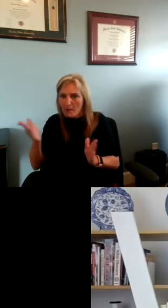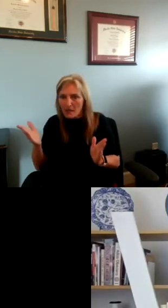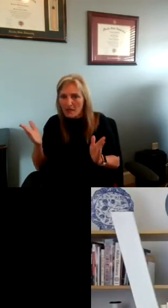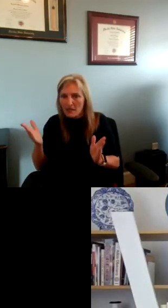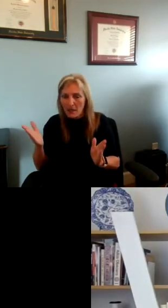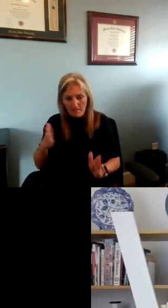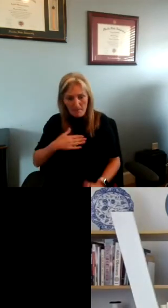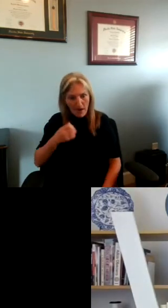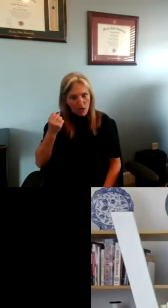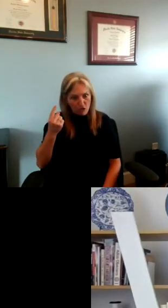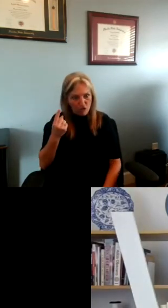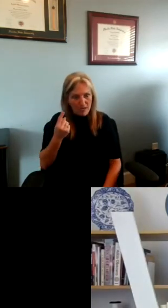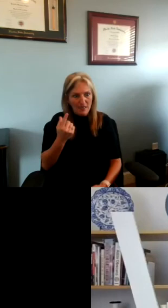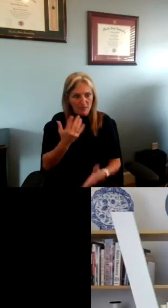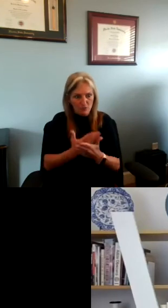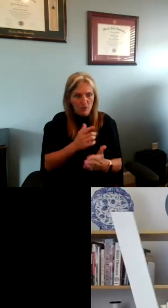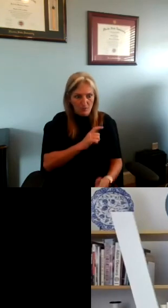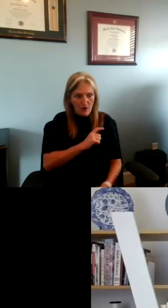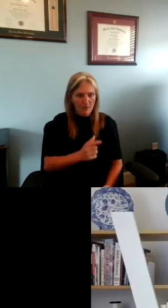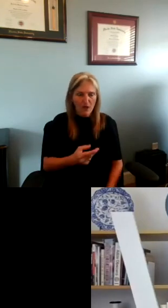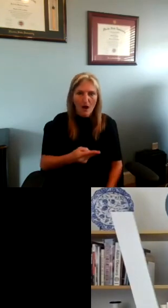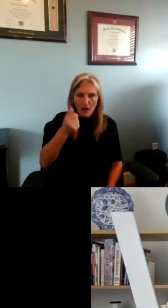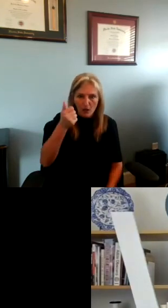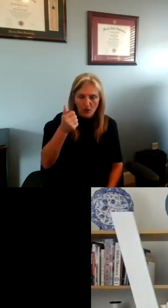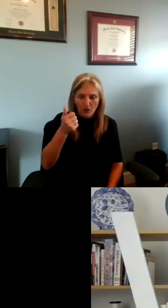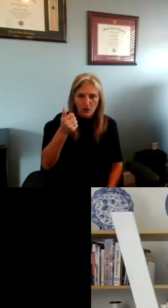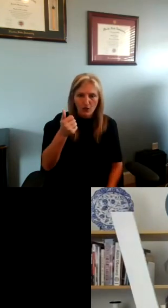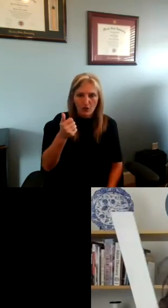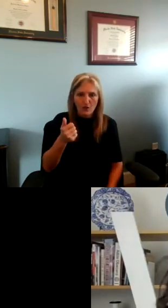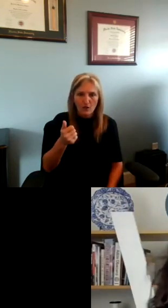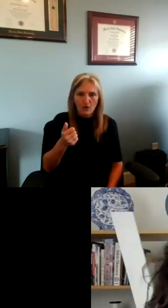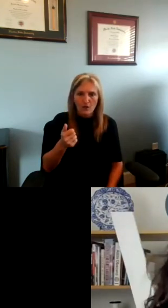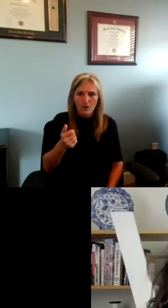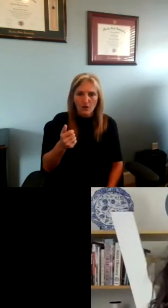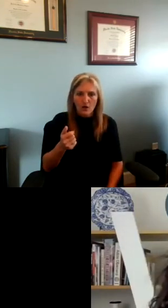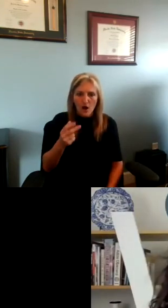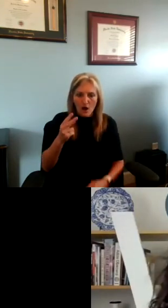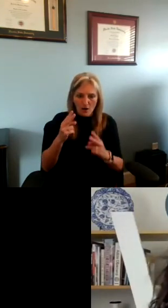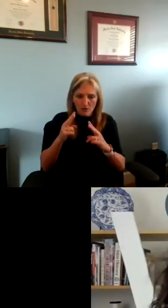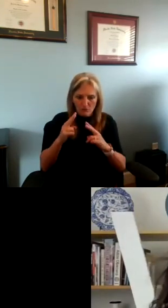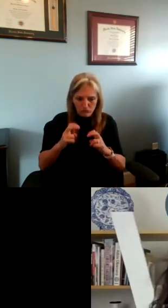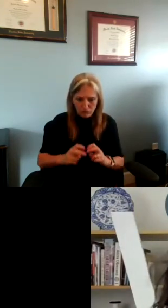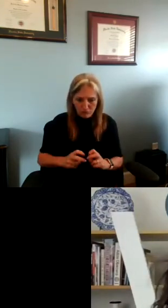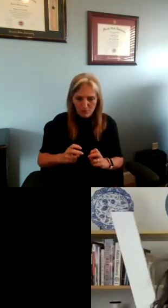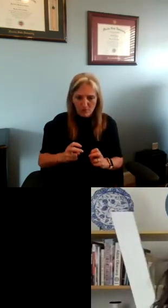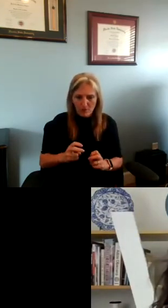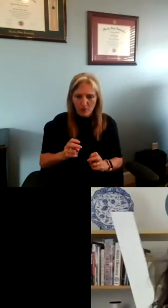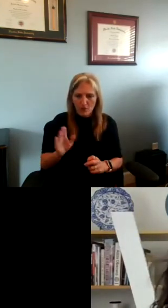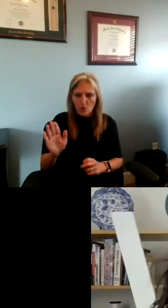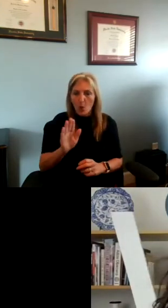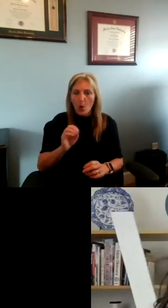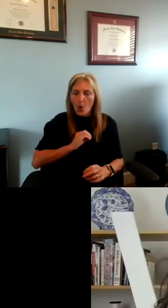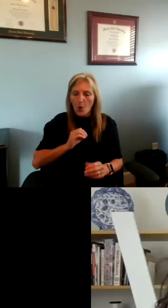is that it's much higher. These, you know, looking at the wellness of your own community, and it is a